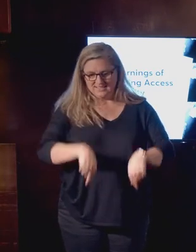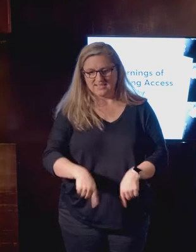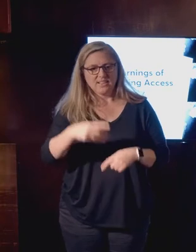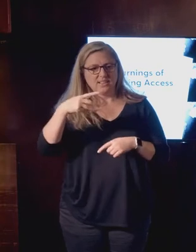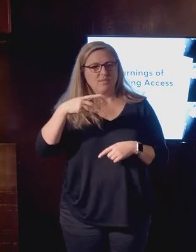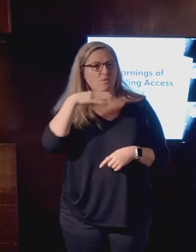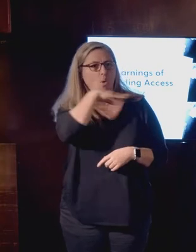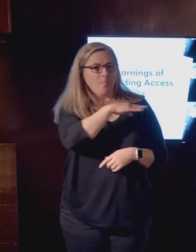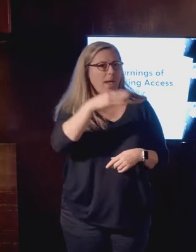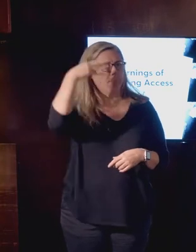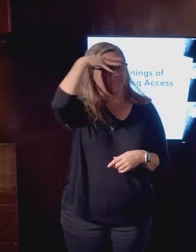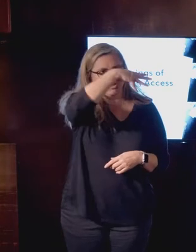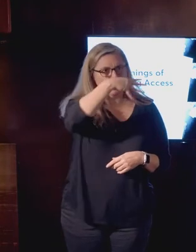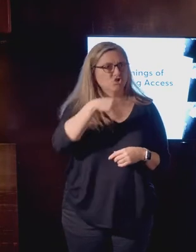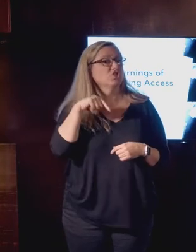Fringe.